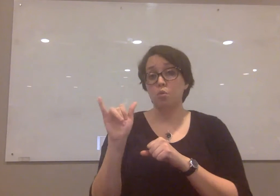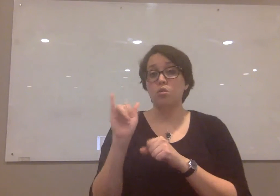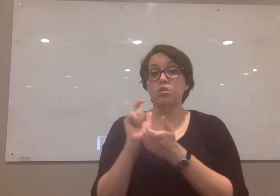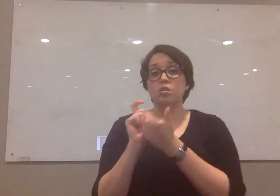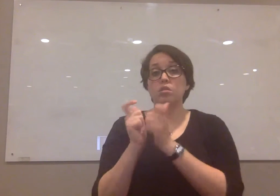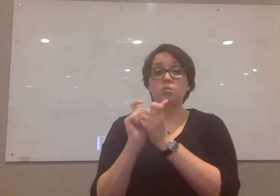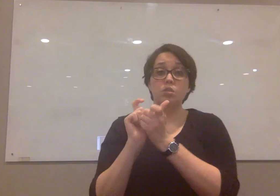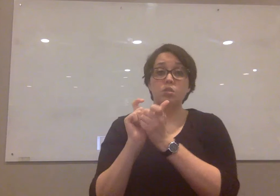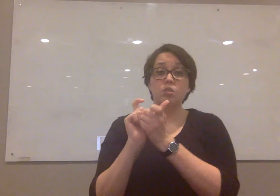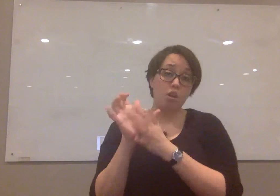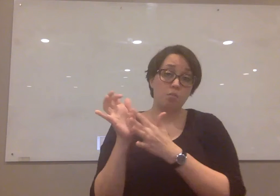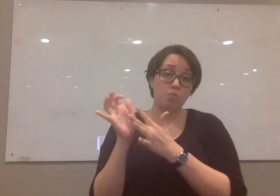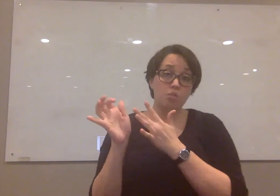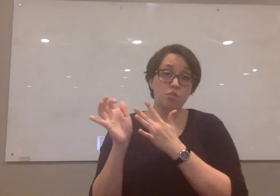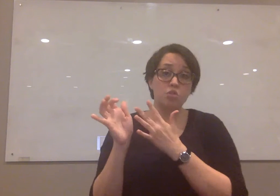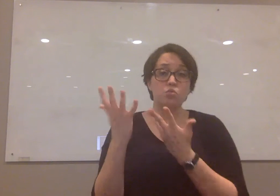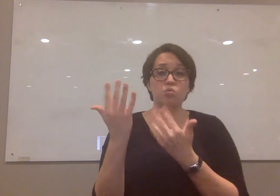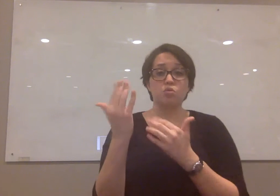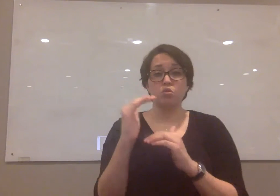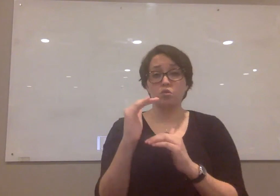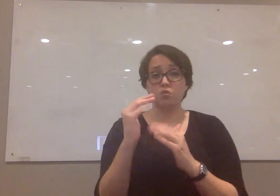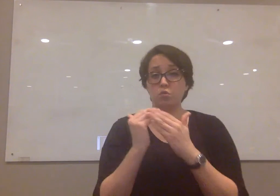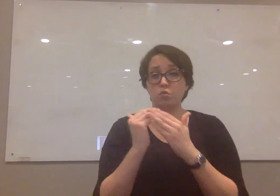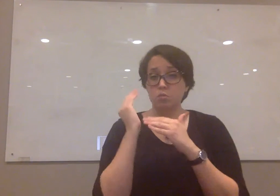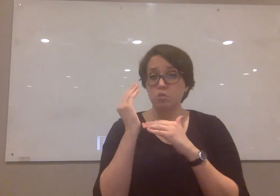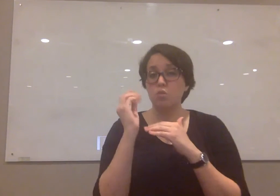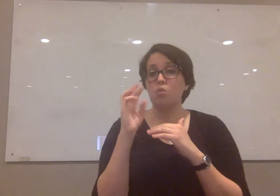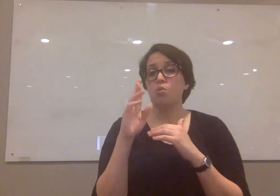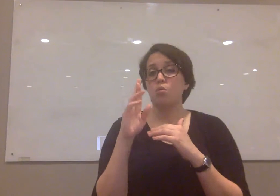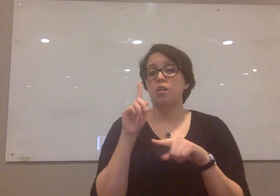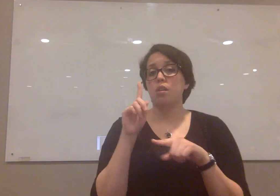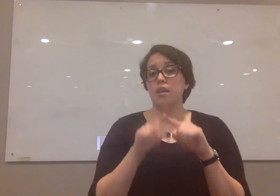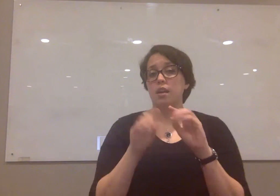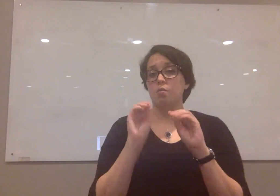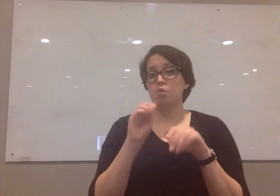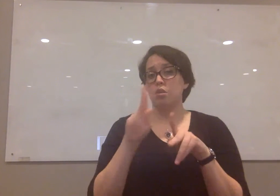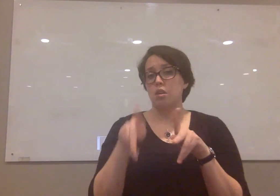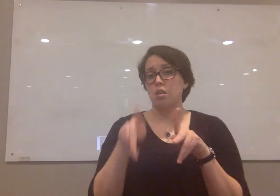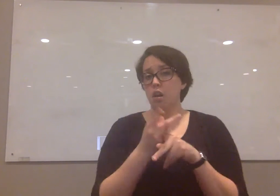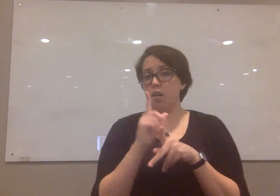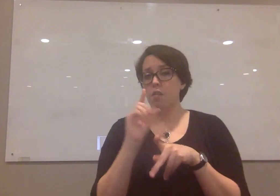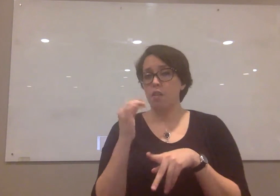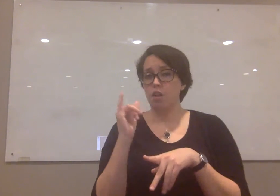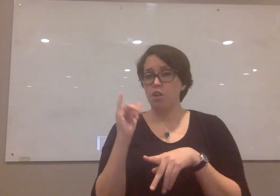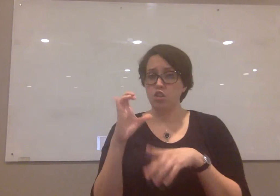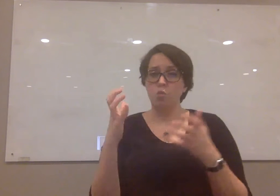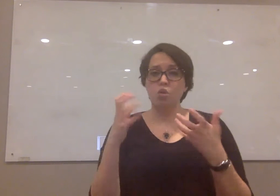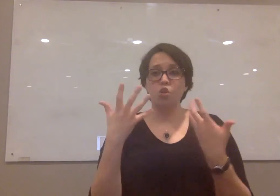are too restrictive or can't encode the sort of logic you want to use, and you don't want a fixed size pool.